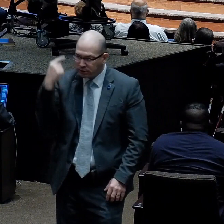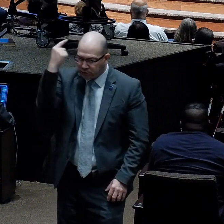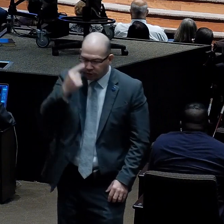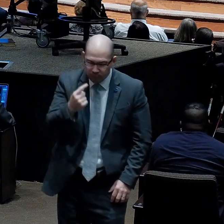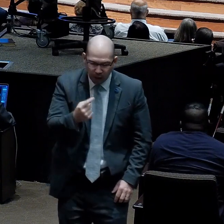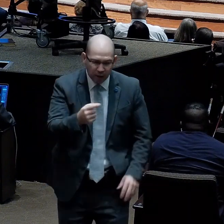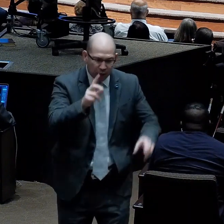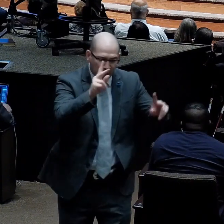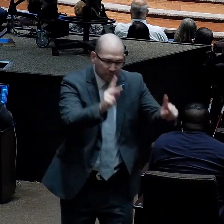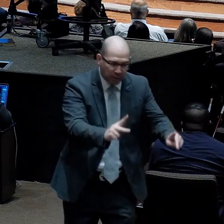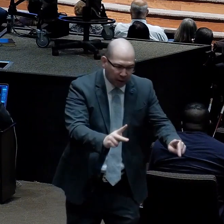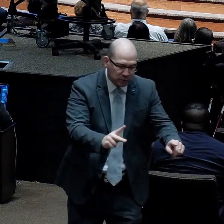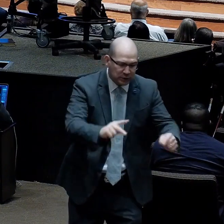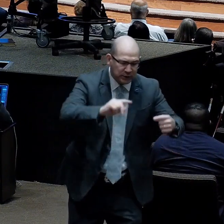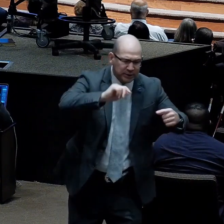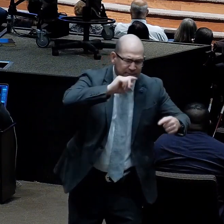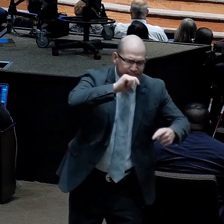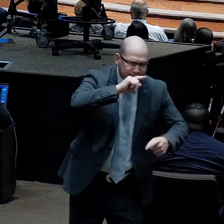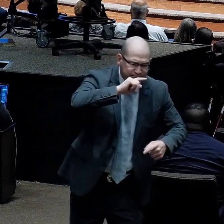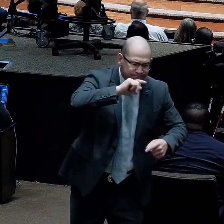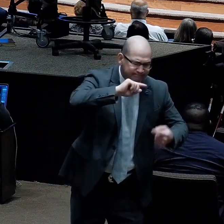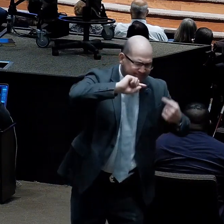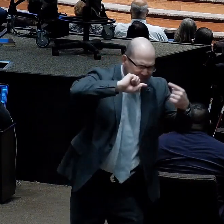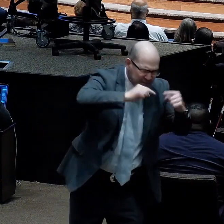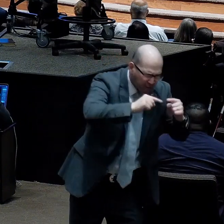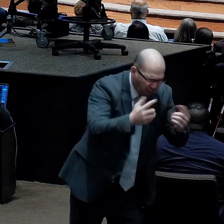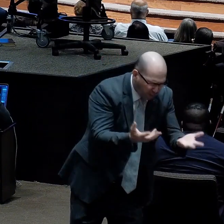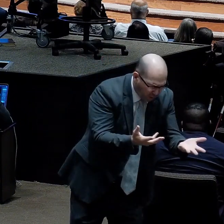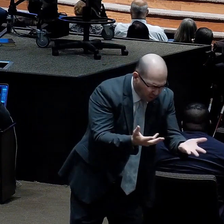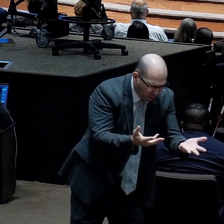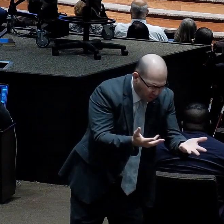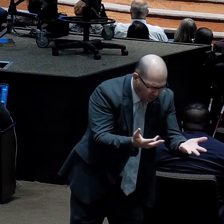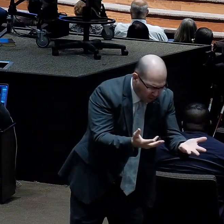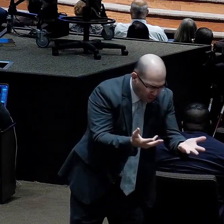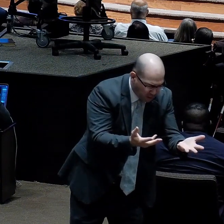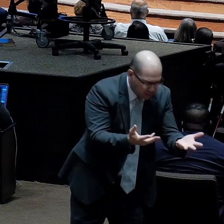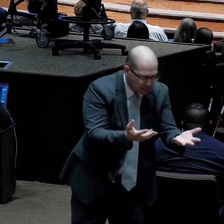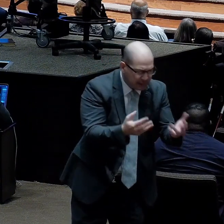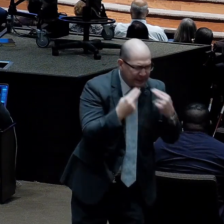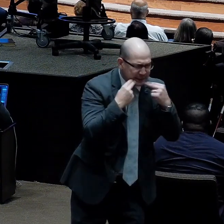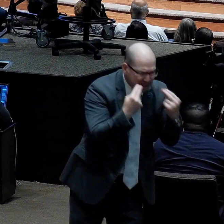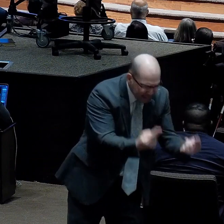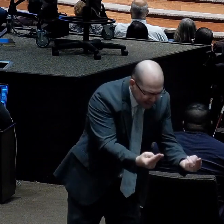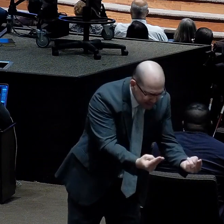covering up for the one that did the sin. Somebody could say amen right now.